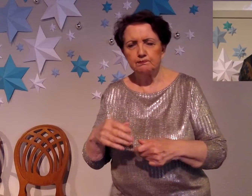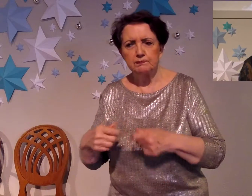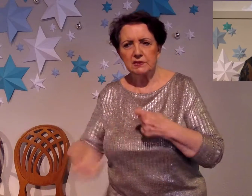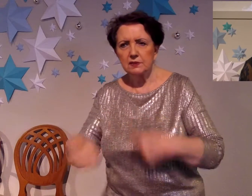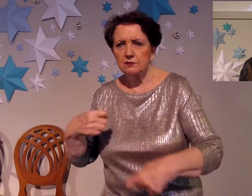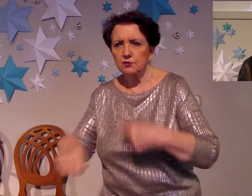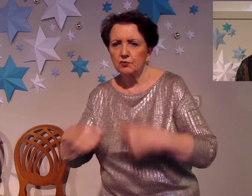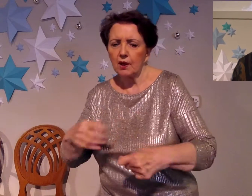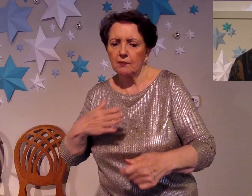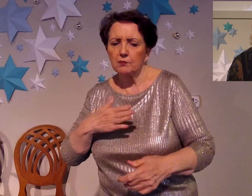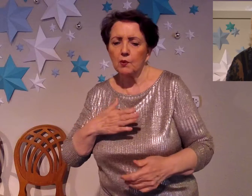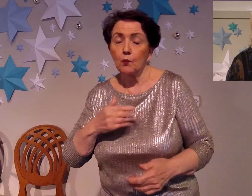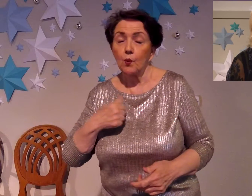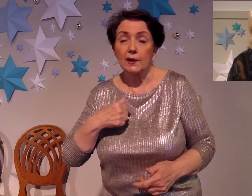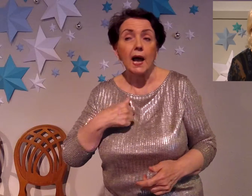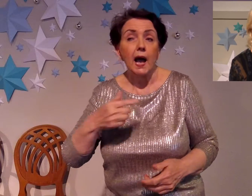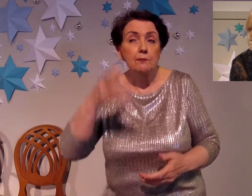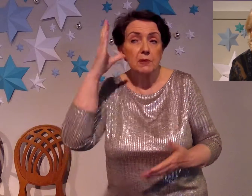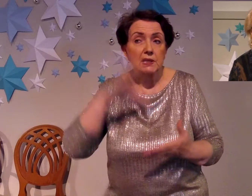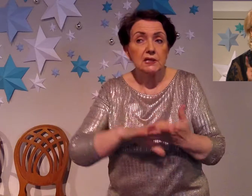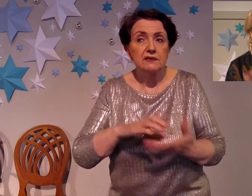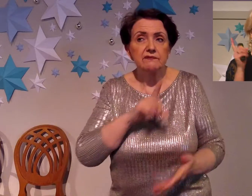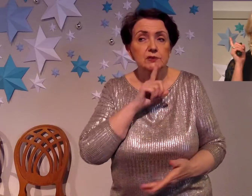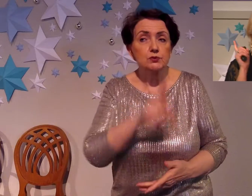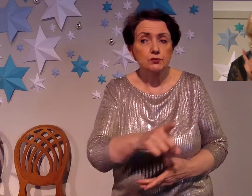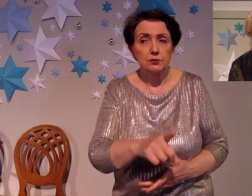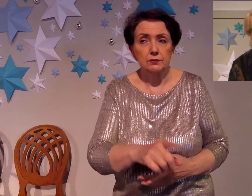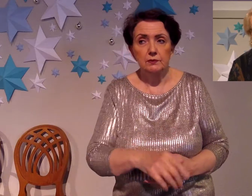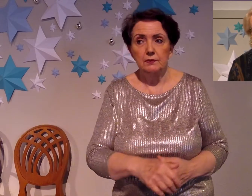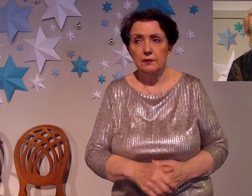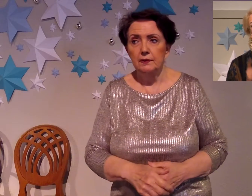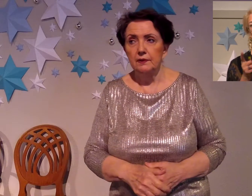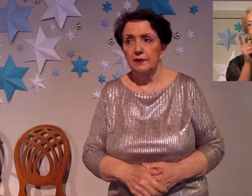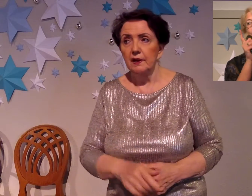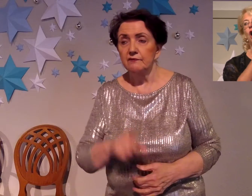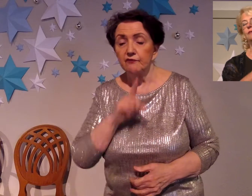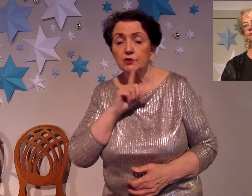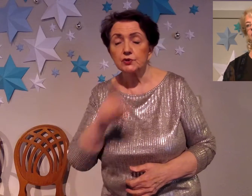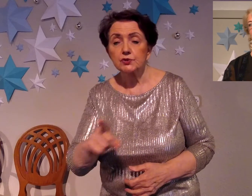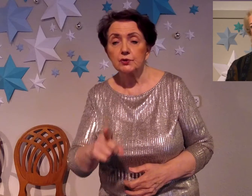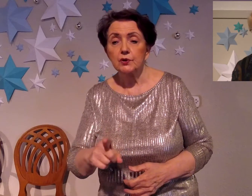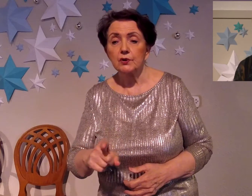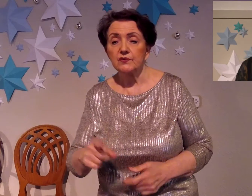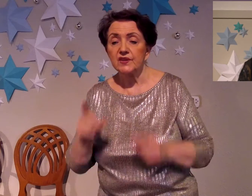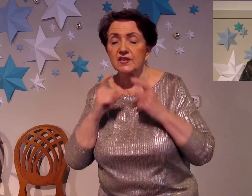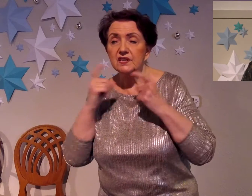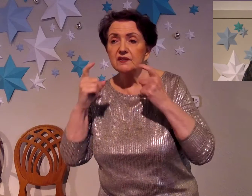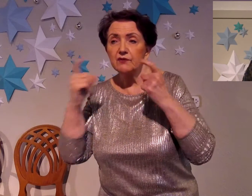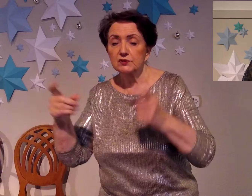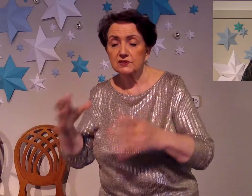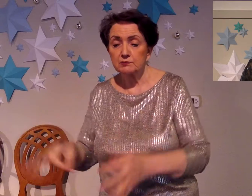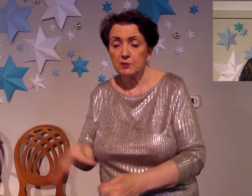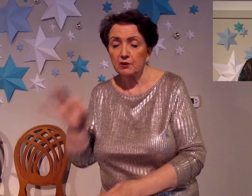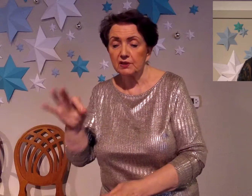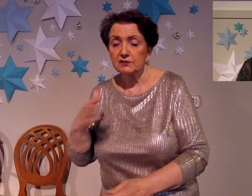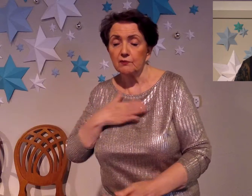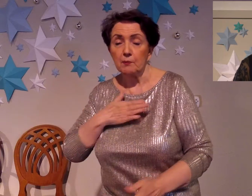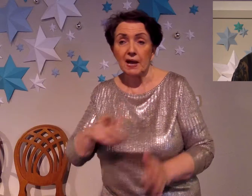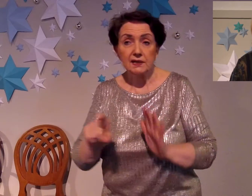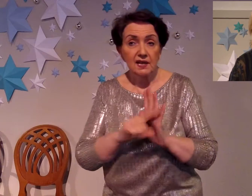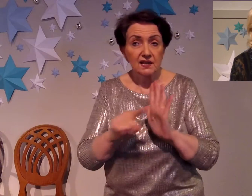I believed to be true. And I was, in fact, warding off the evil spirits of my own